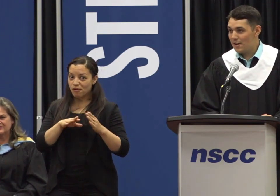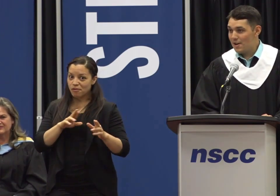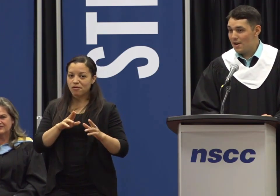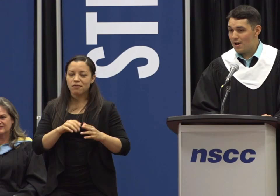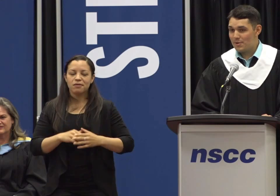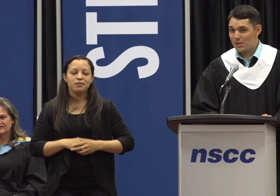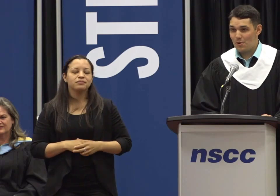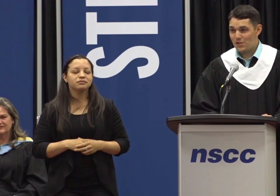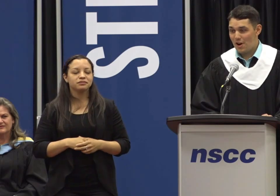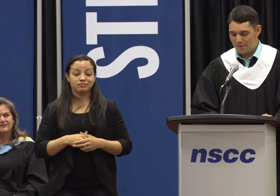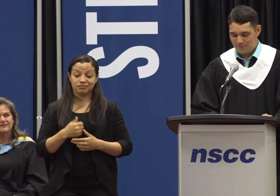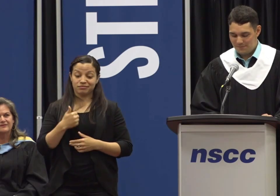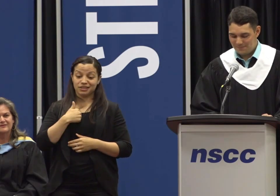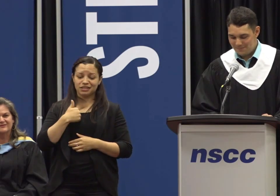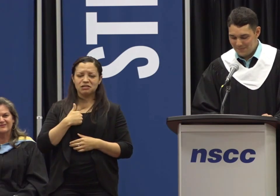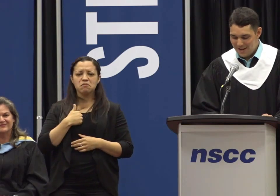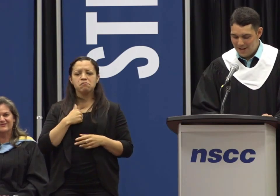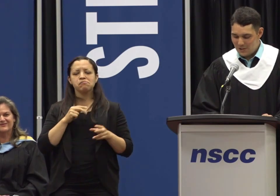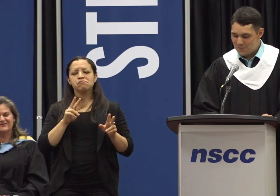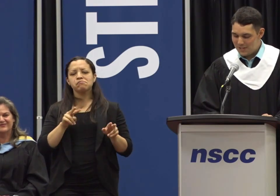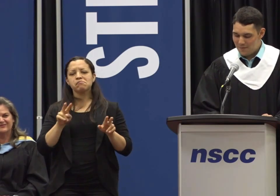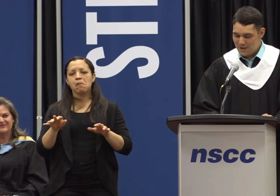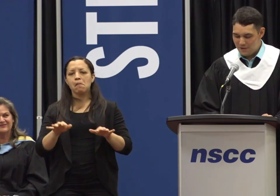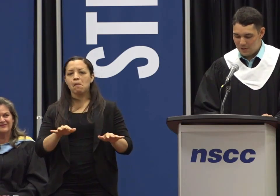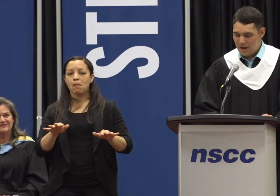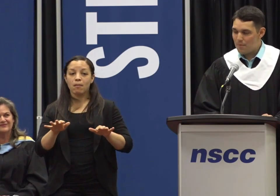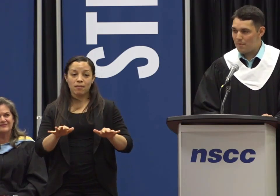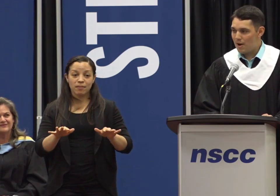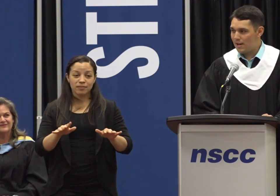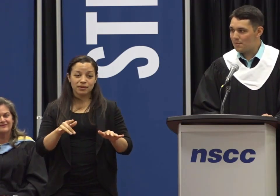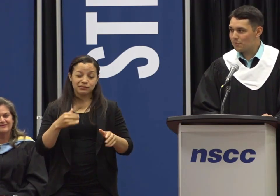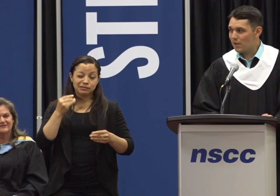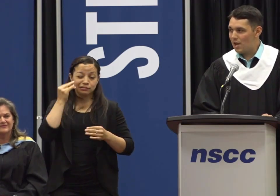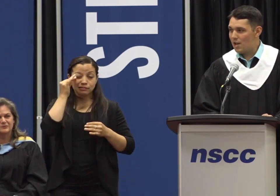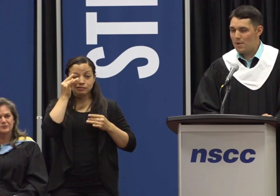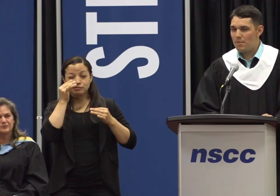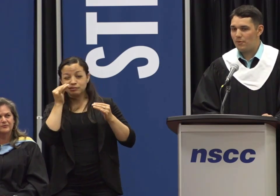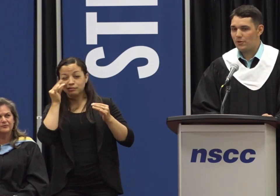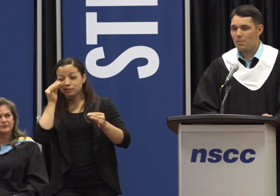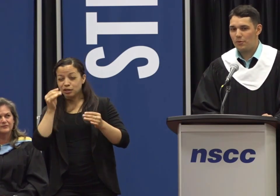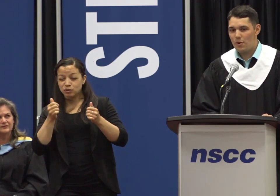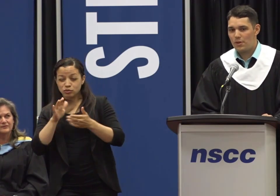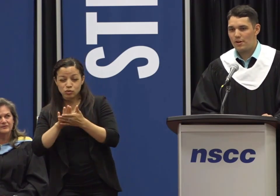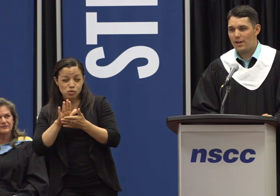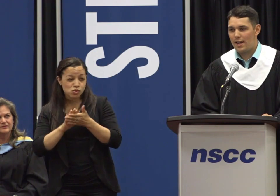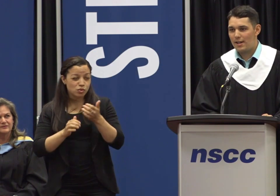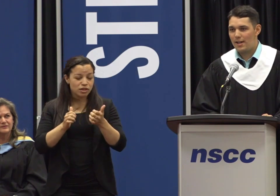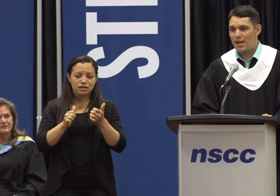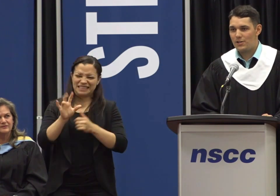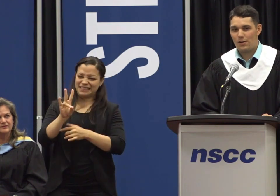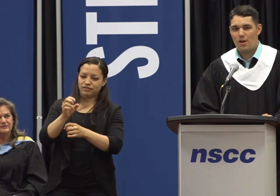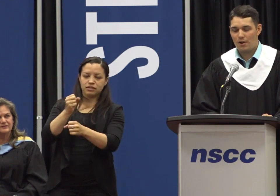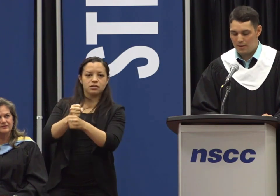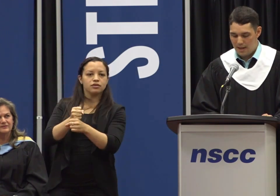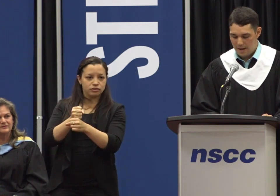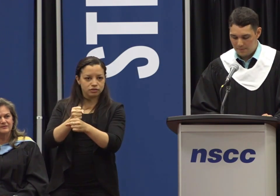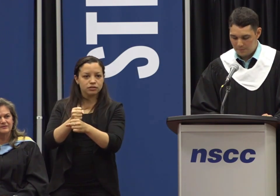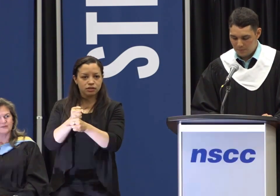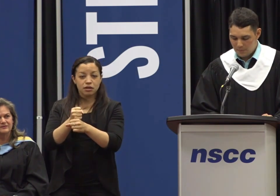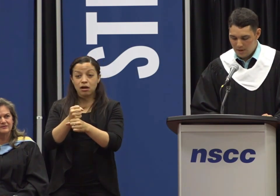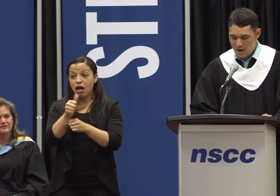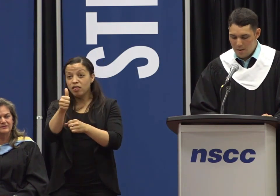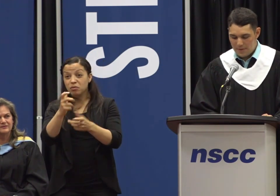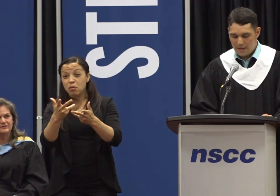Personally, I'm a slower shopper. It took me 7 years to make my mind up, and maybe for some of you out there today, it took longer than